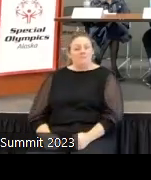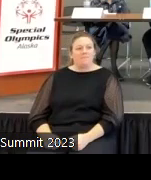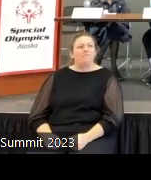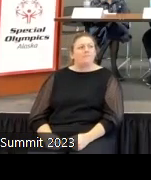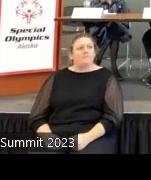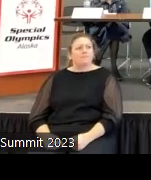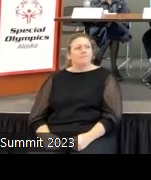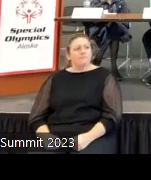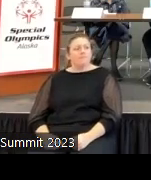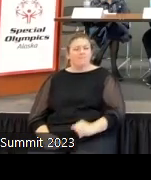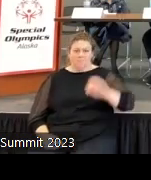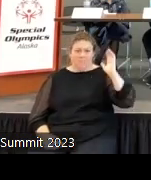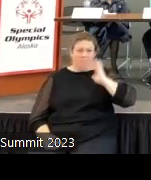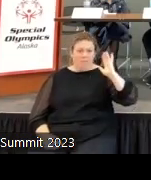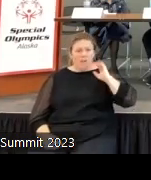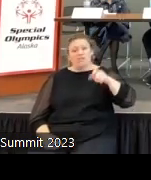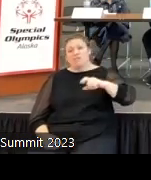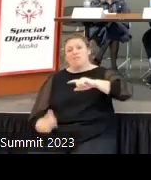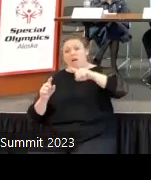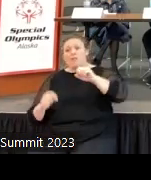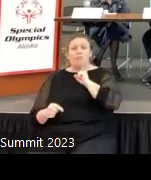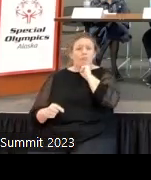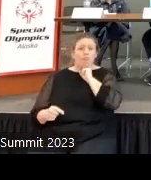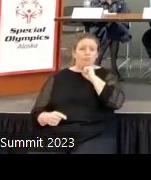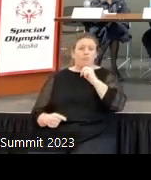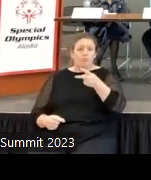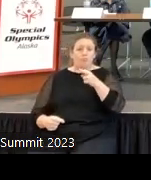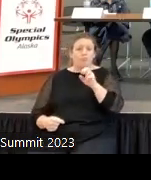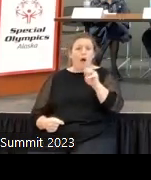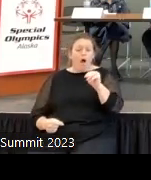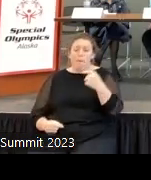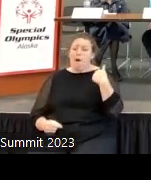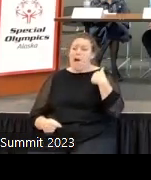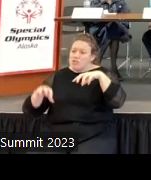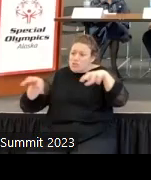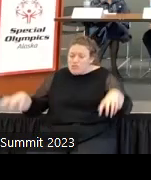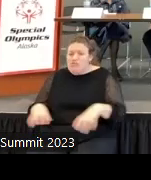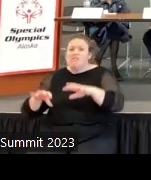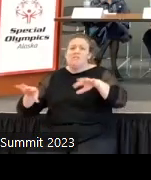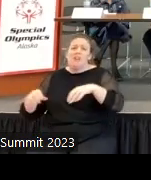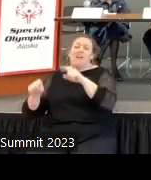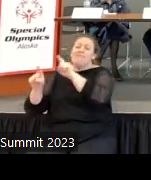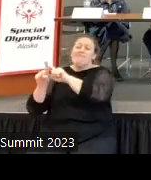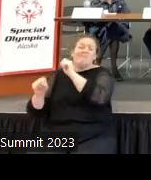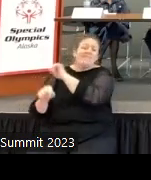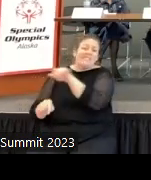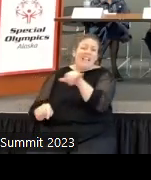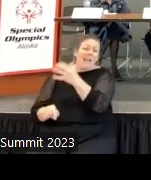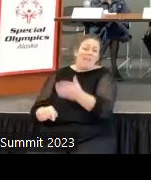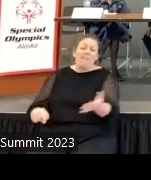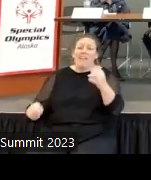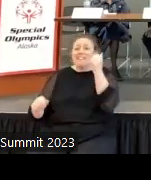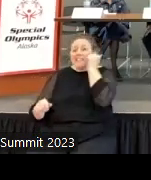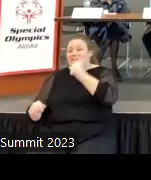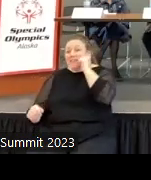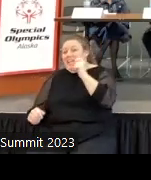I should have been out there at the prom, when I should have been doing the things that the teenagers did. But you know what? My